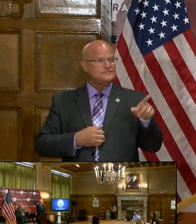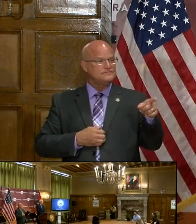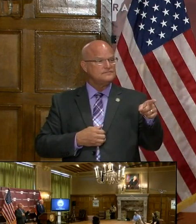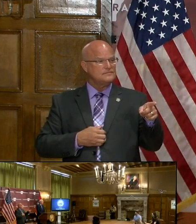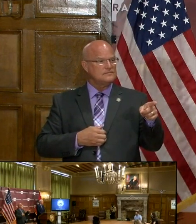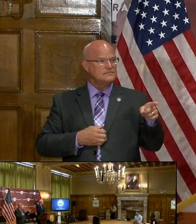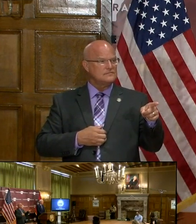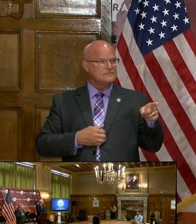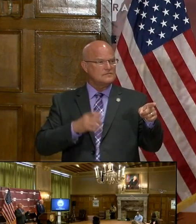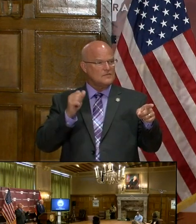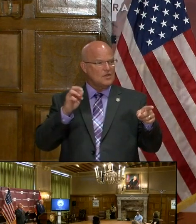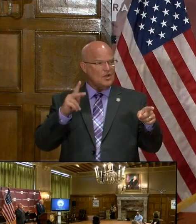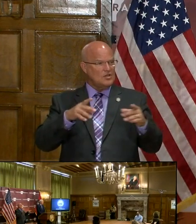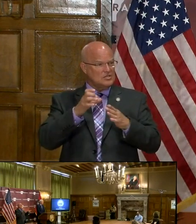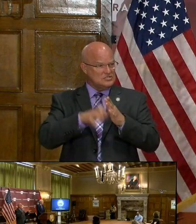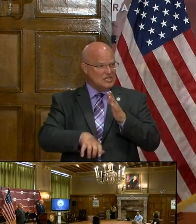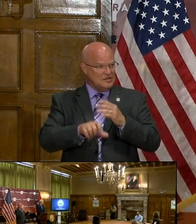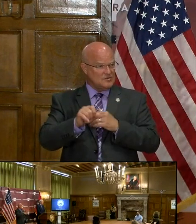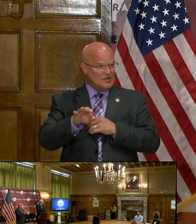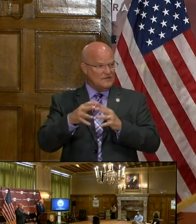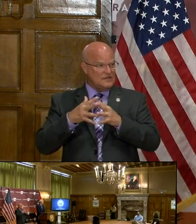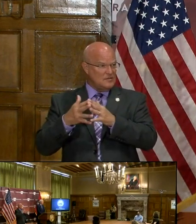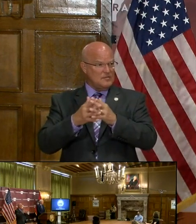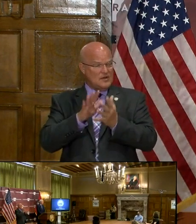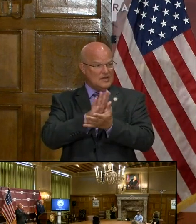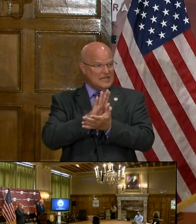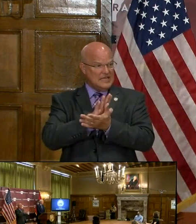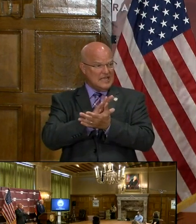The Arkansas chapter of the American